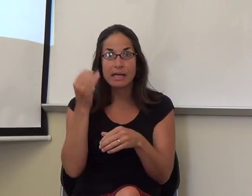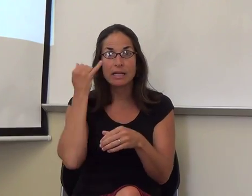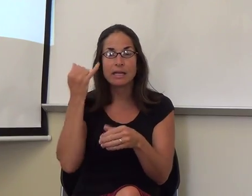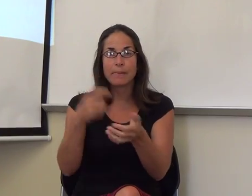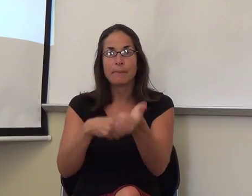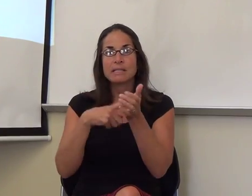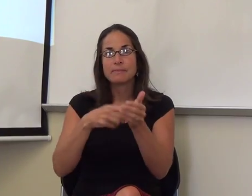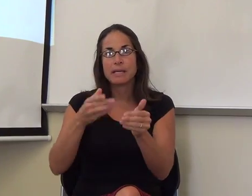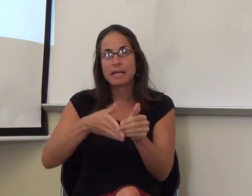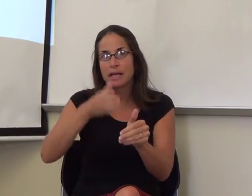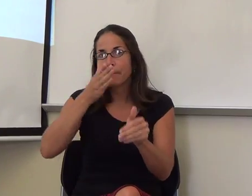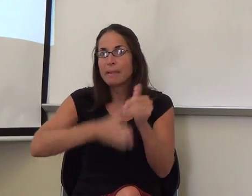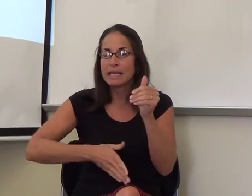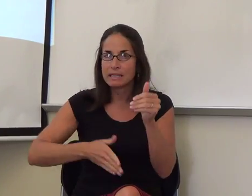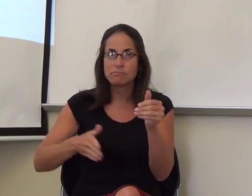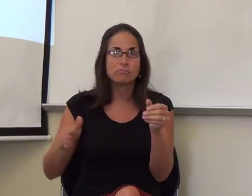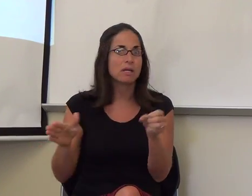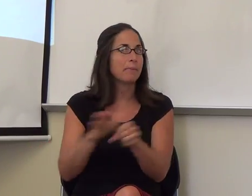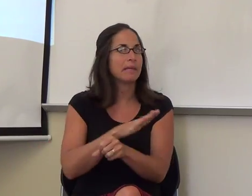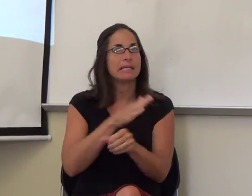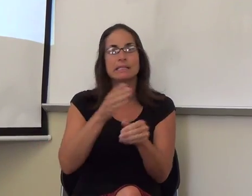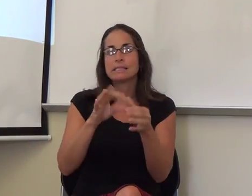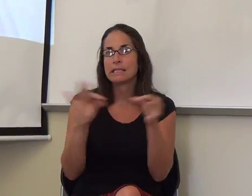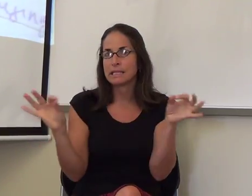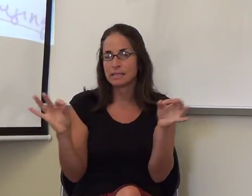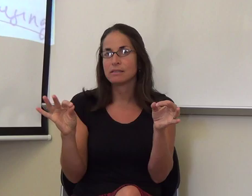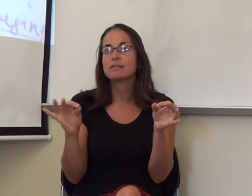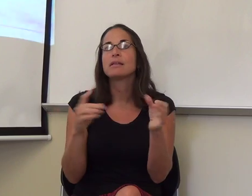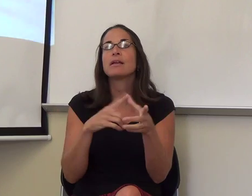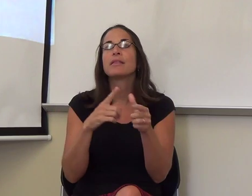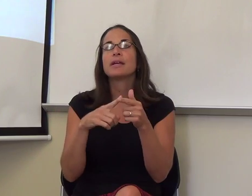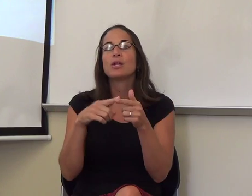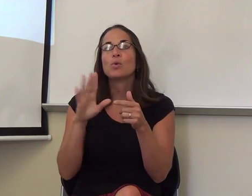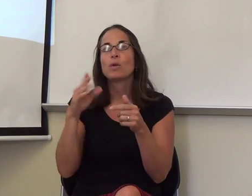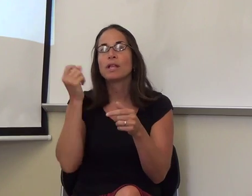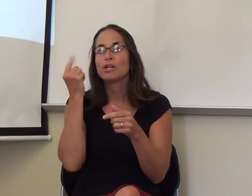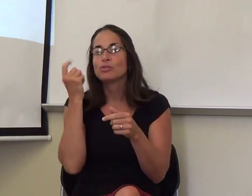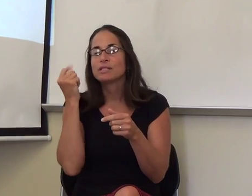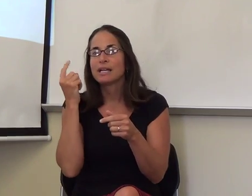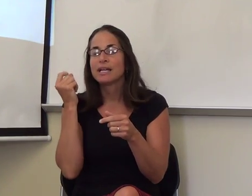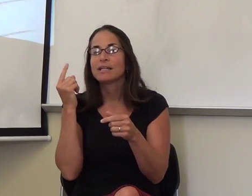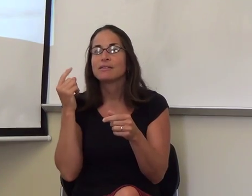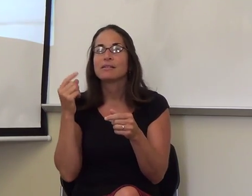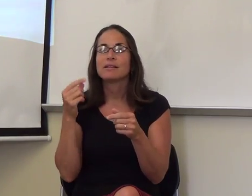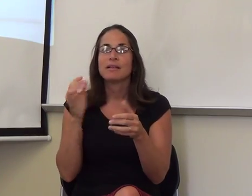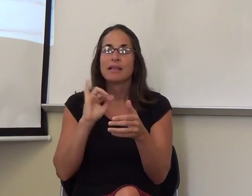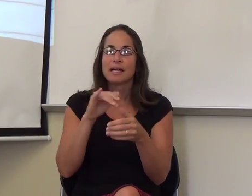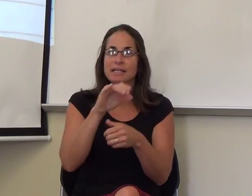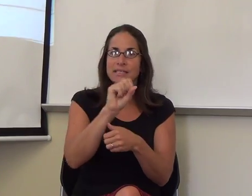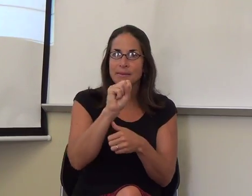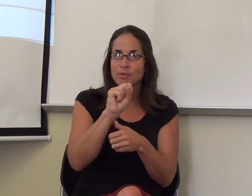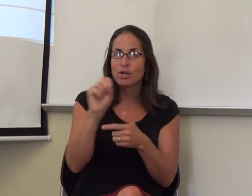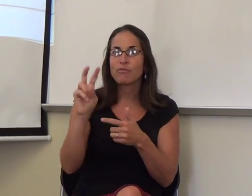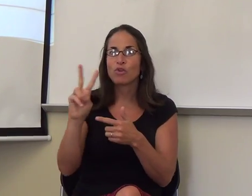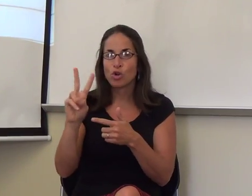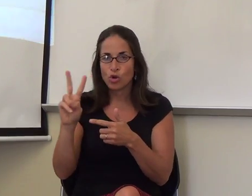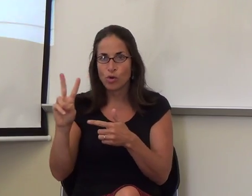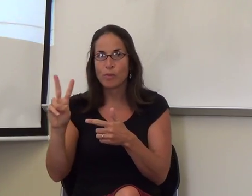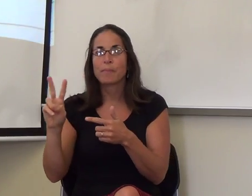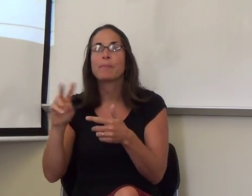sentence. You will understand what I'm saying. Oh, I must be missing something. I'm missing a subject, I'm missing a verb, and we can work on how to